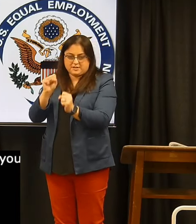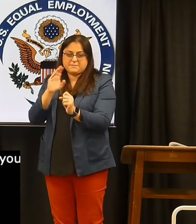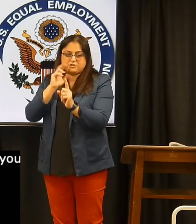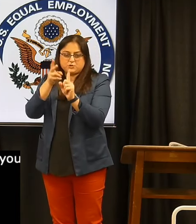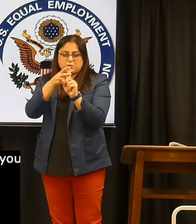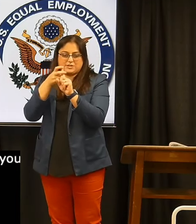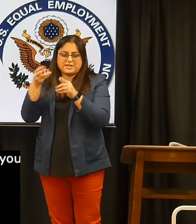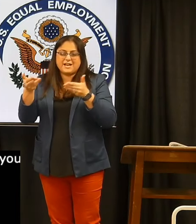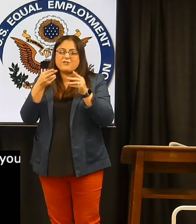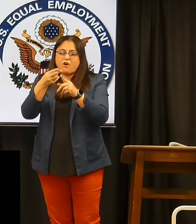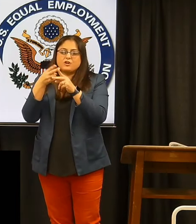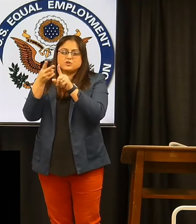complaint